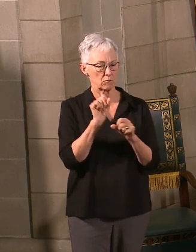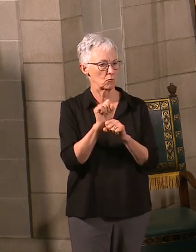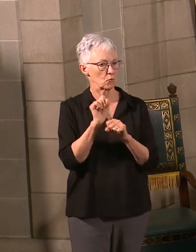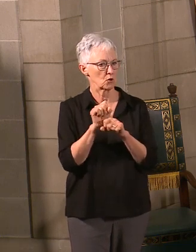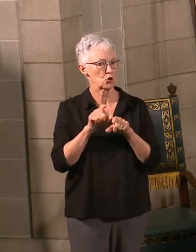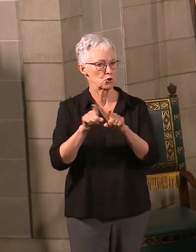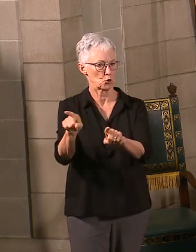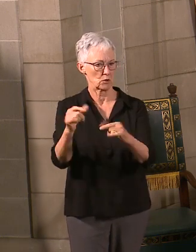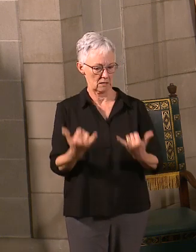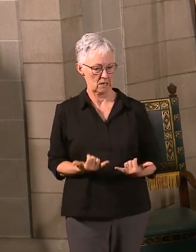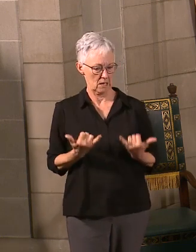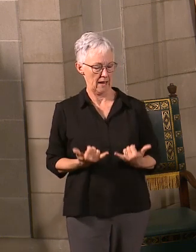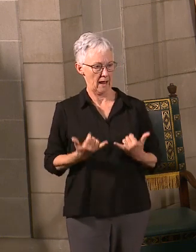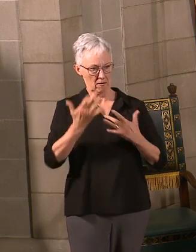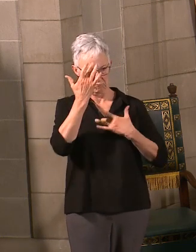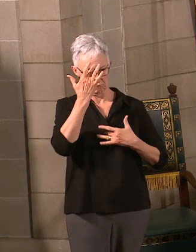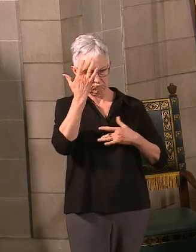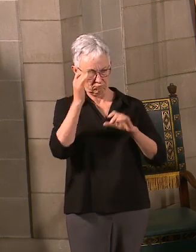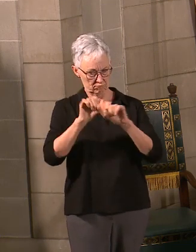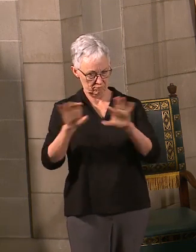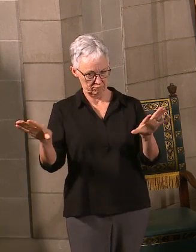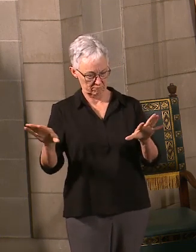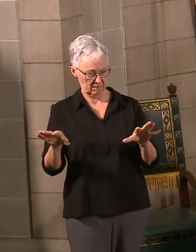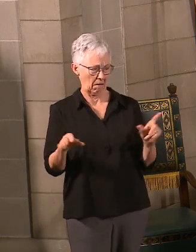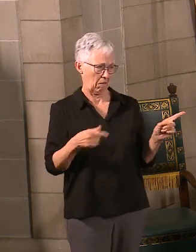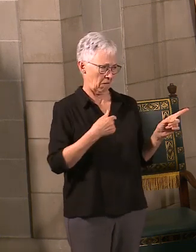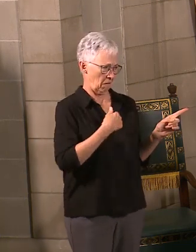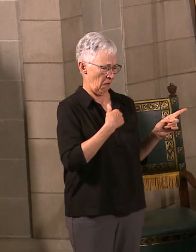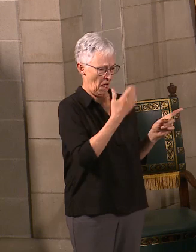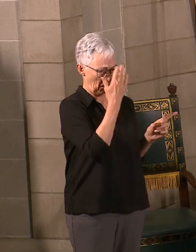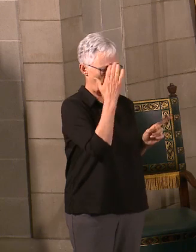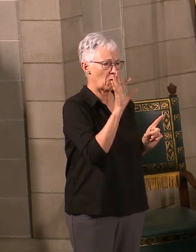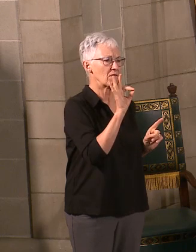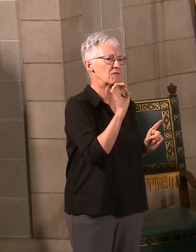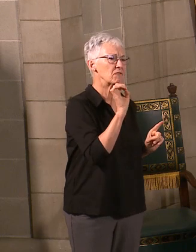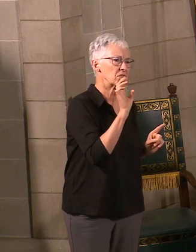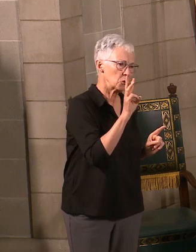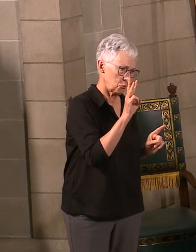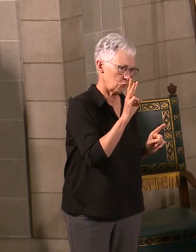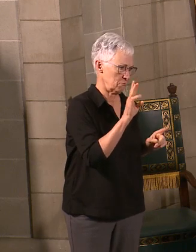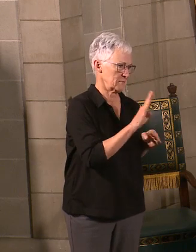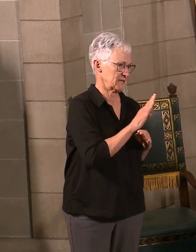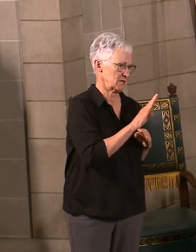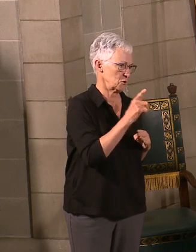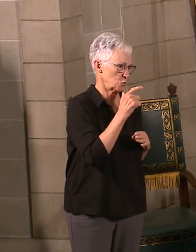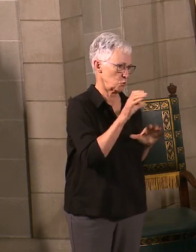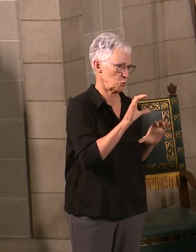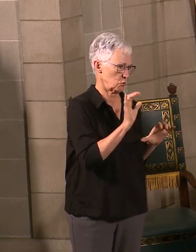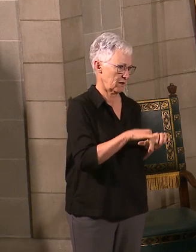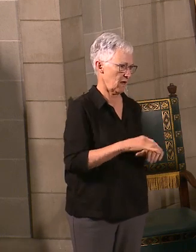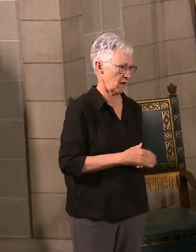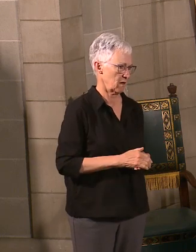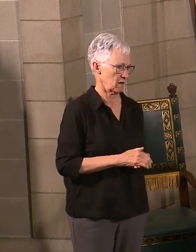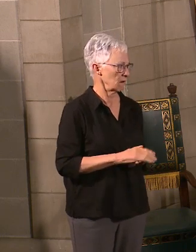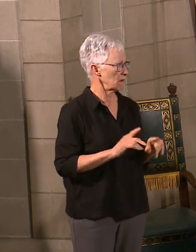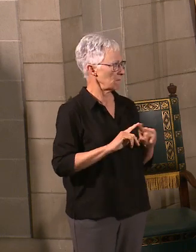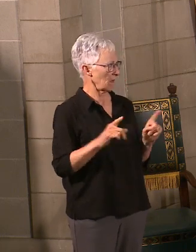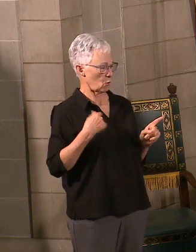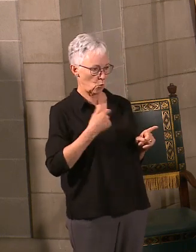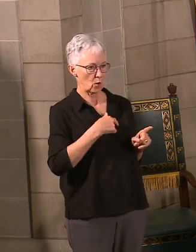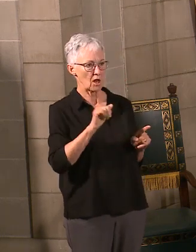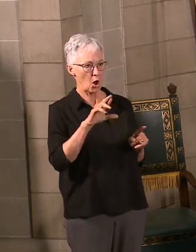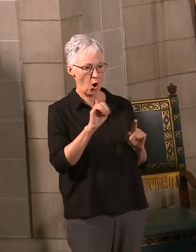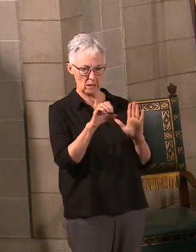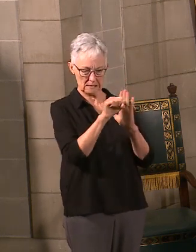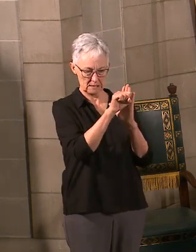how many businesses are doing that with regard to paying additional. But again, I think this gets back to just the expectations of people in Nebraska. Hey, we're the state. We're